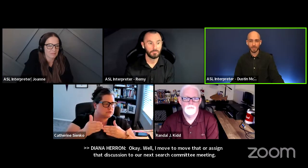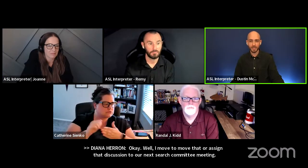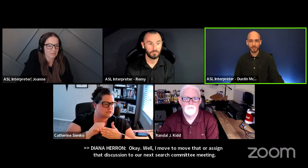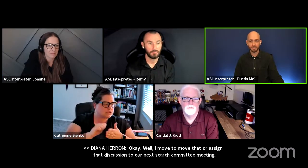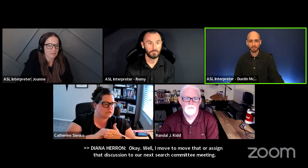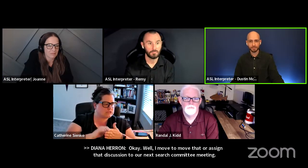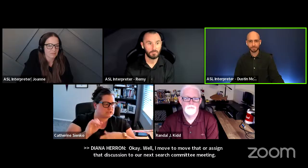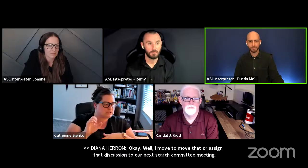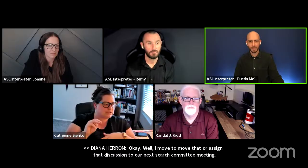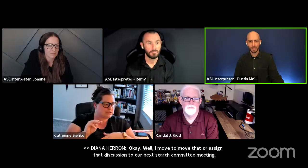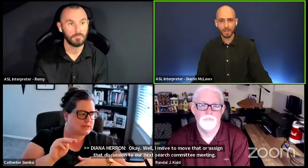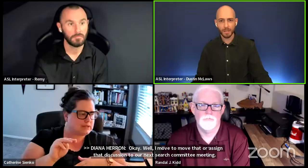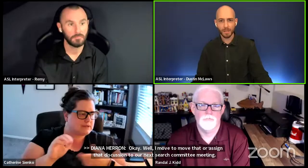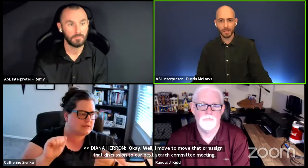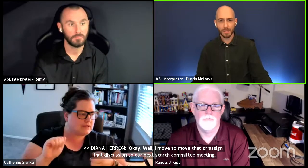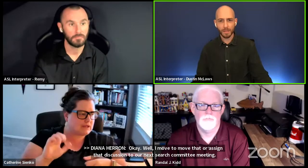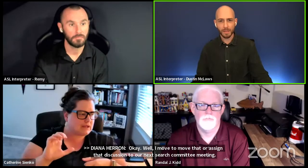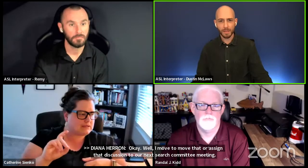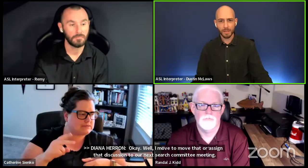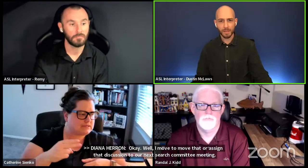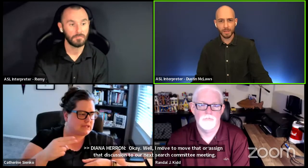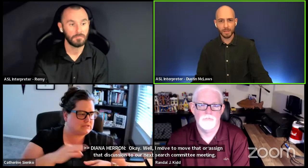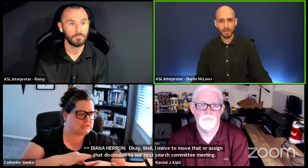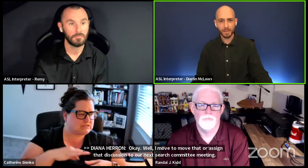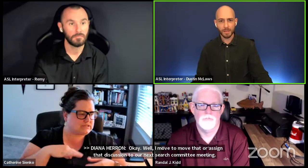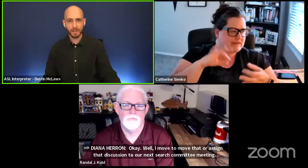to our next meeting.